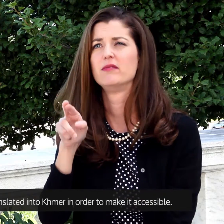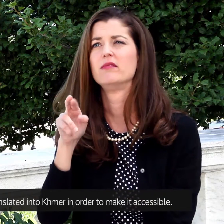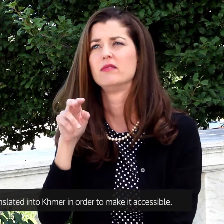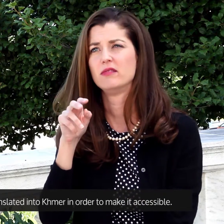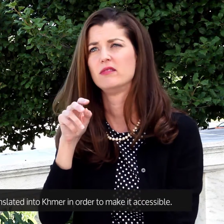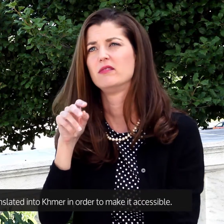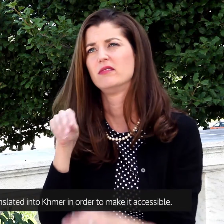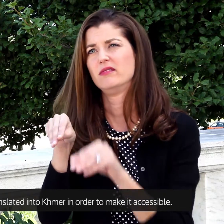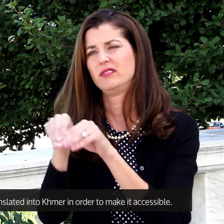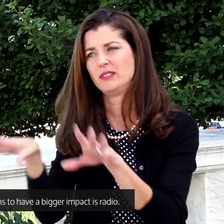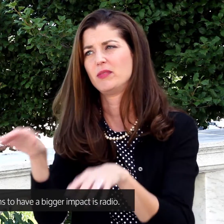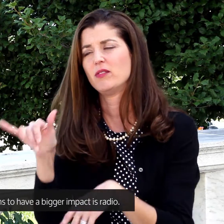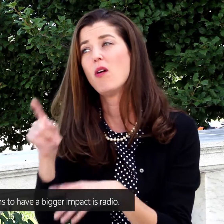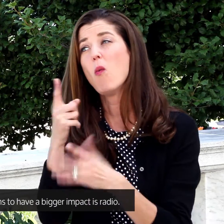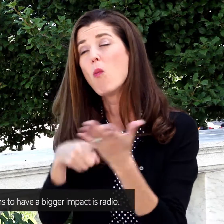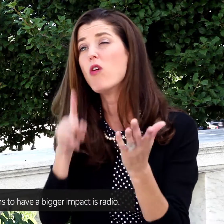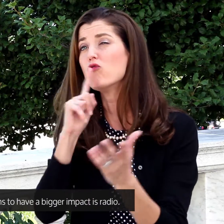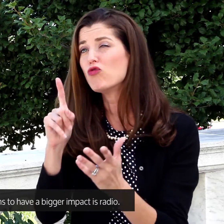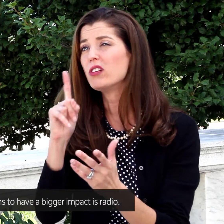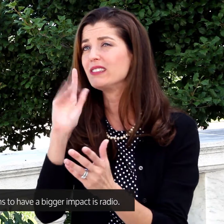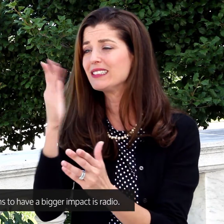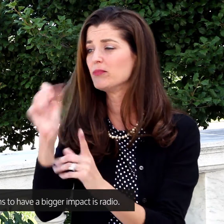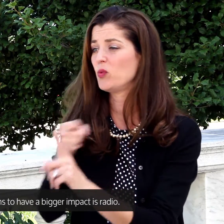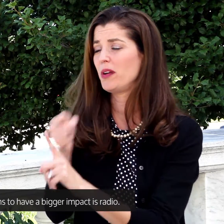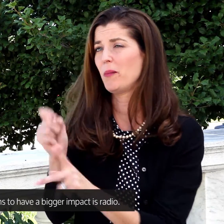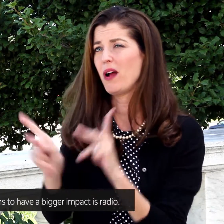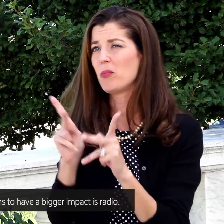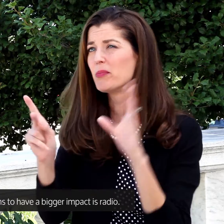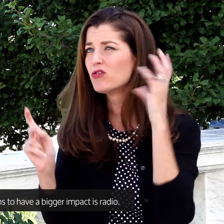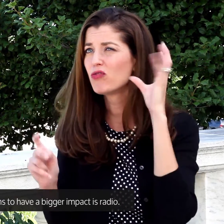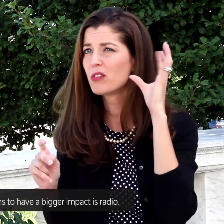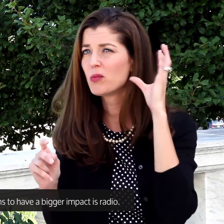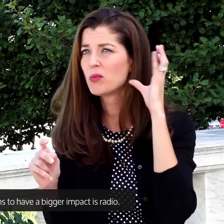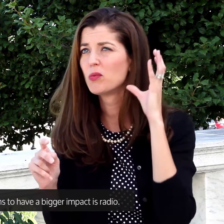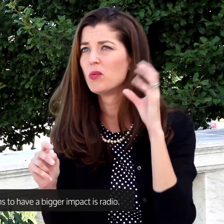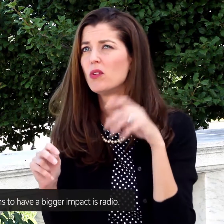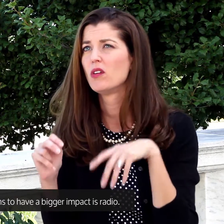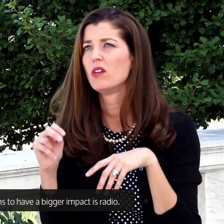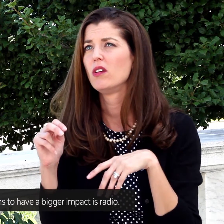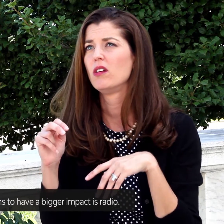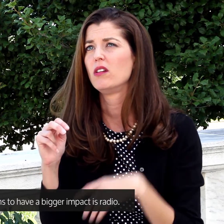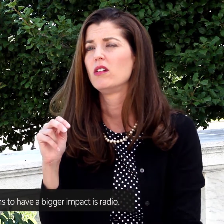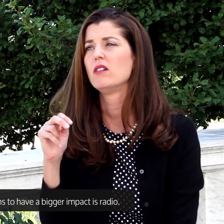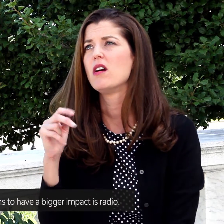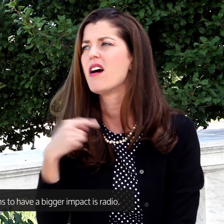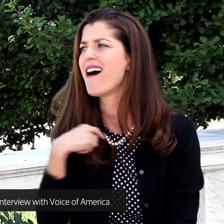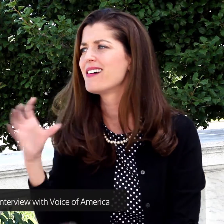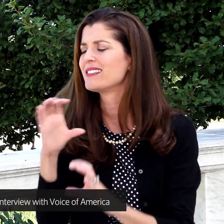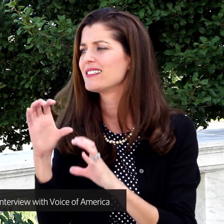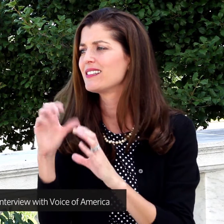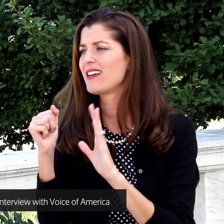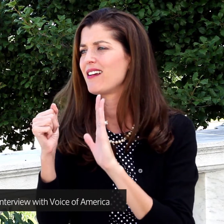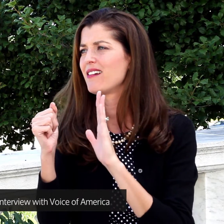order to make it accessible. What seems to have a bigger impact is radio. I did an interview